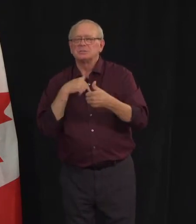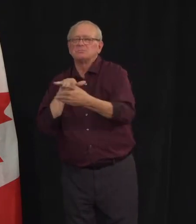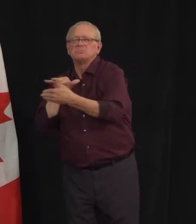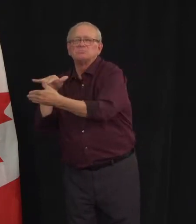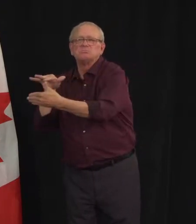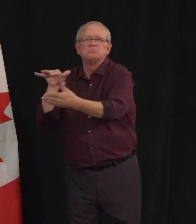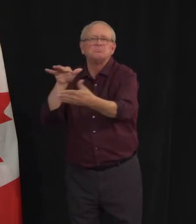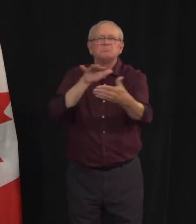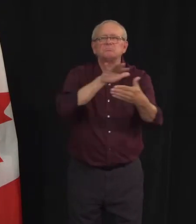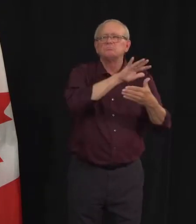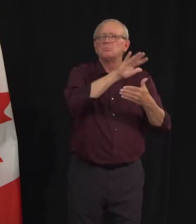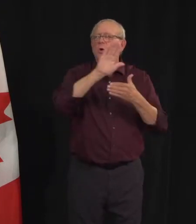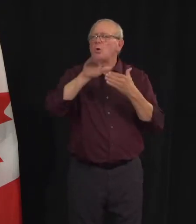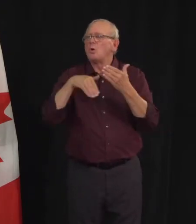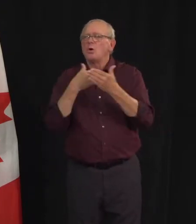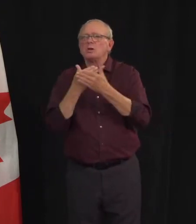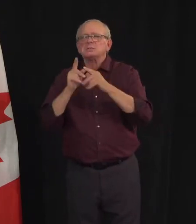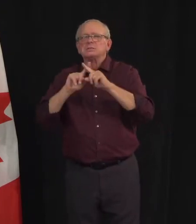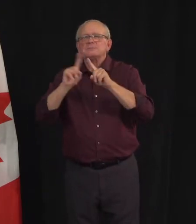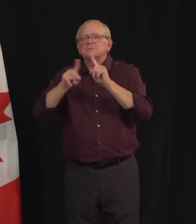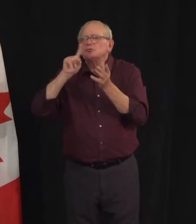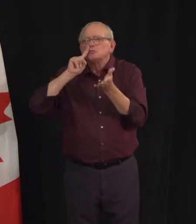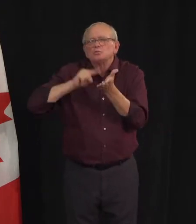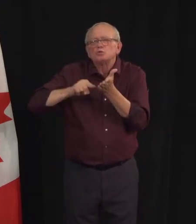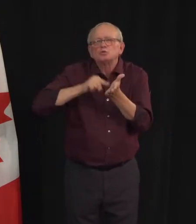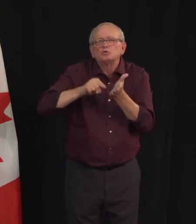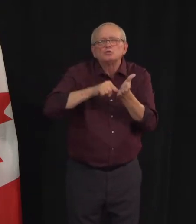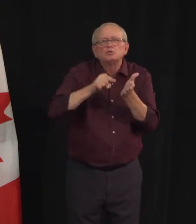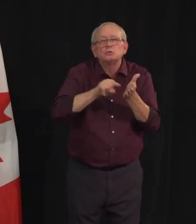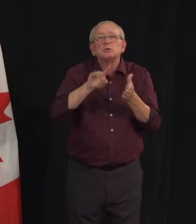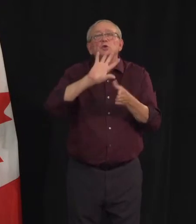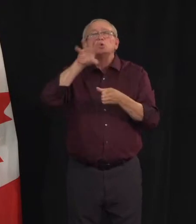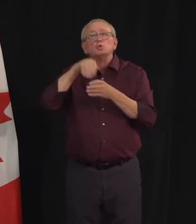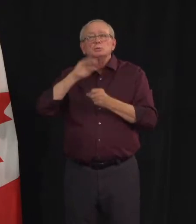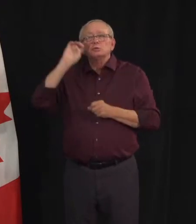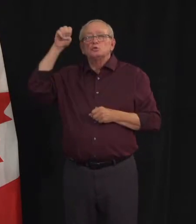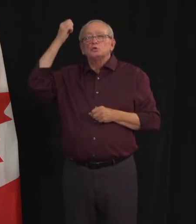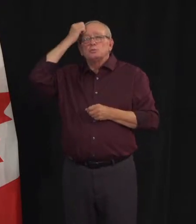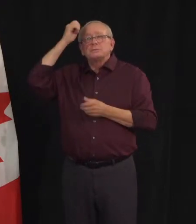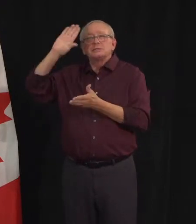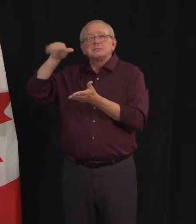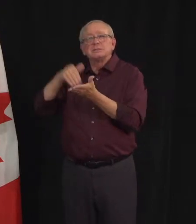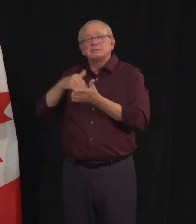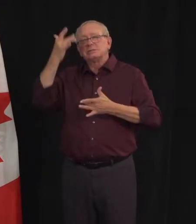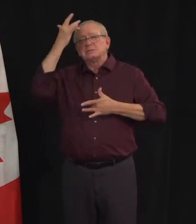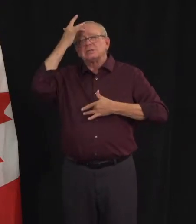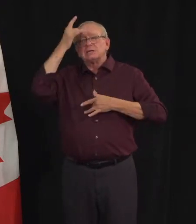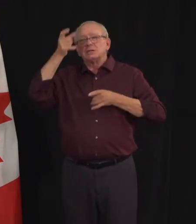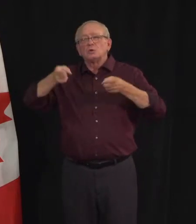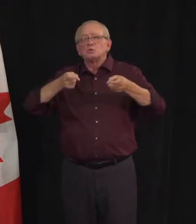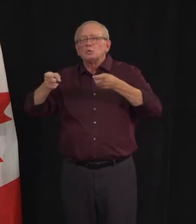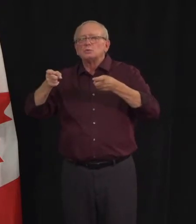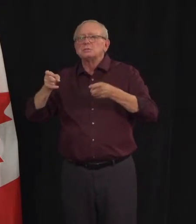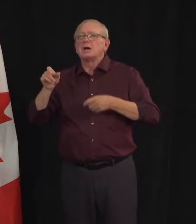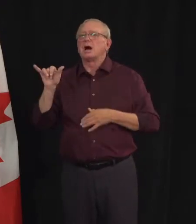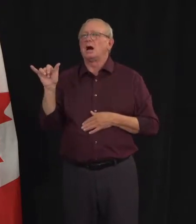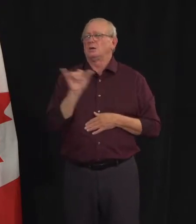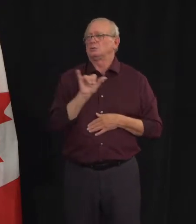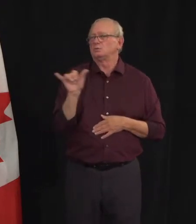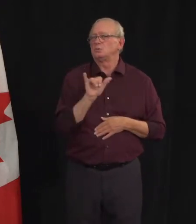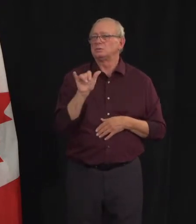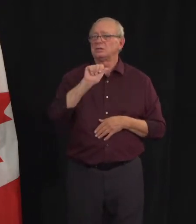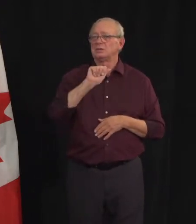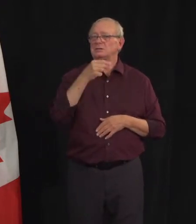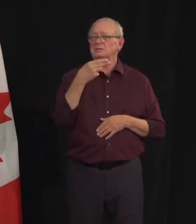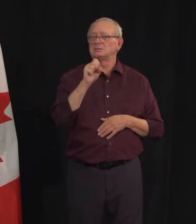including summaries by many groups, such as the European Centre for Disease Control and Alberta Health Services COVID-19 Scientific